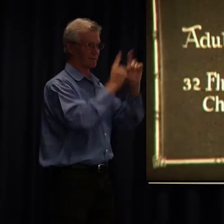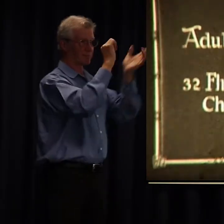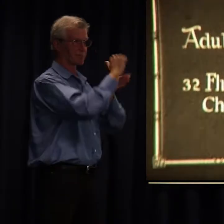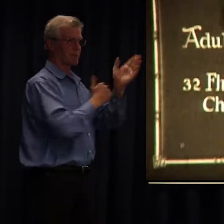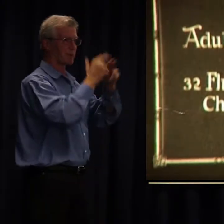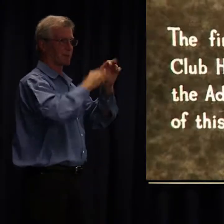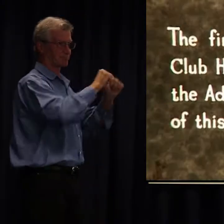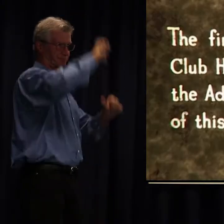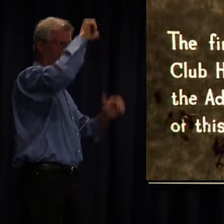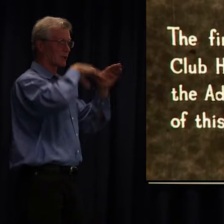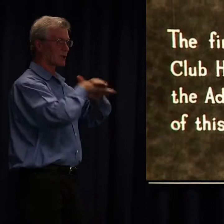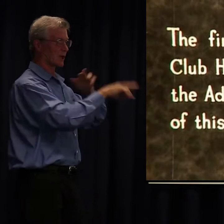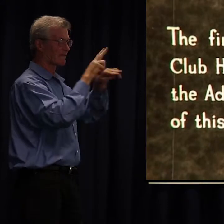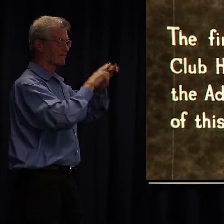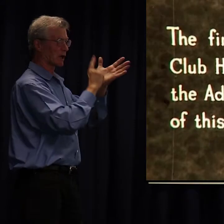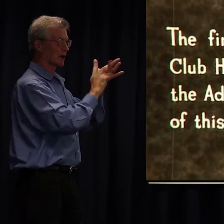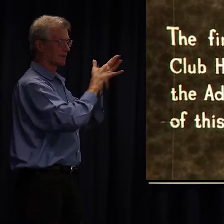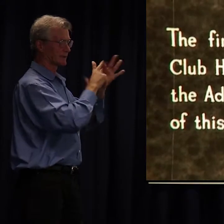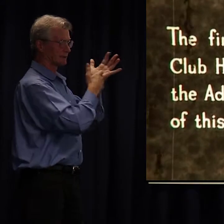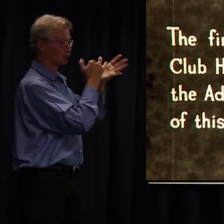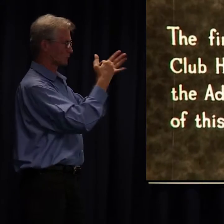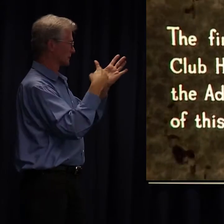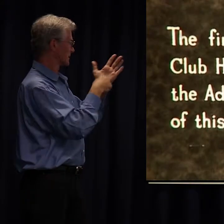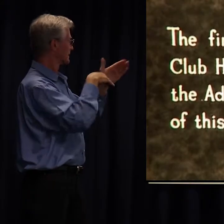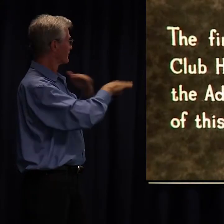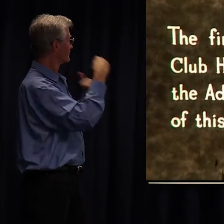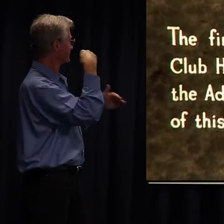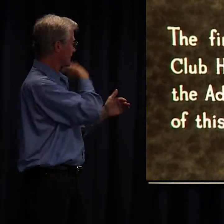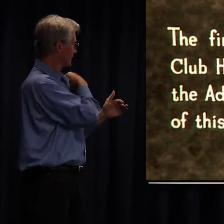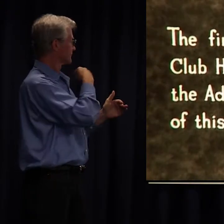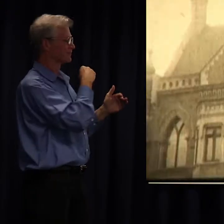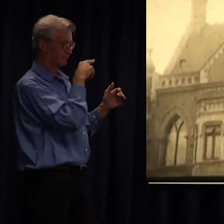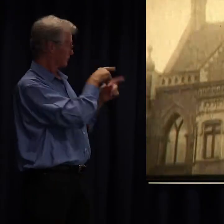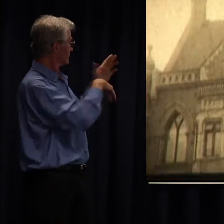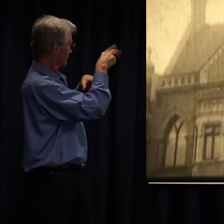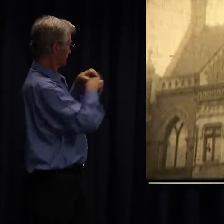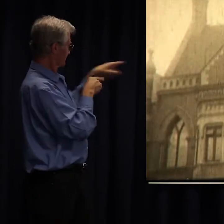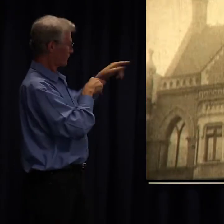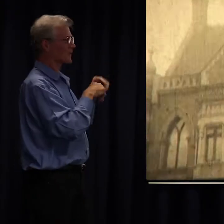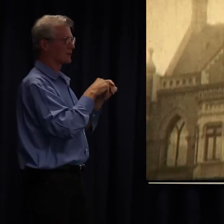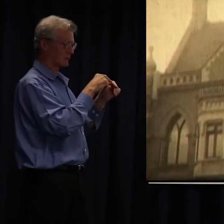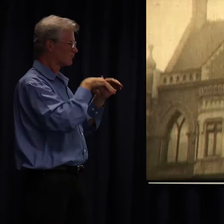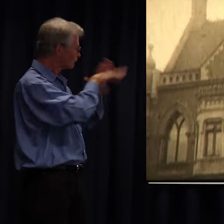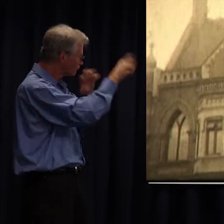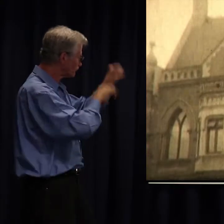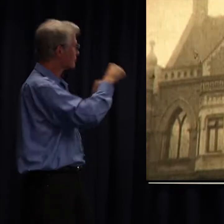This is the Deaf Mission, the first deaf building. It was in Flinders Street in Melbourne. This was the Deaf